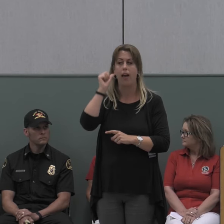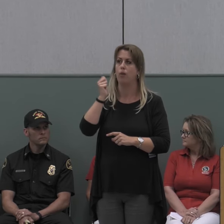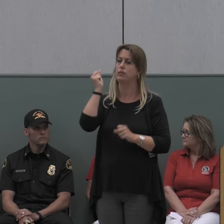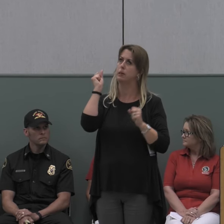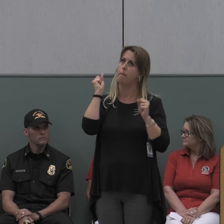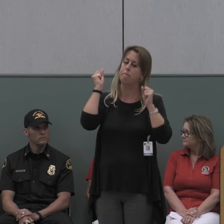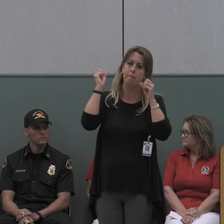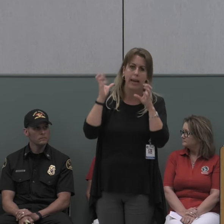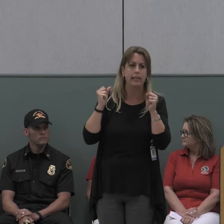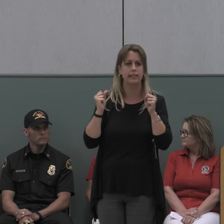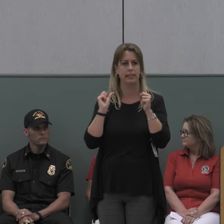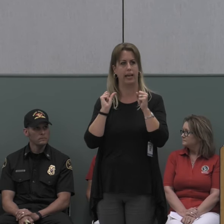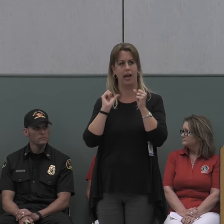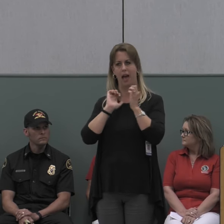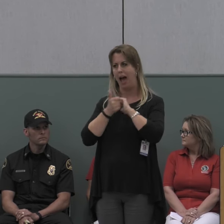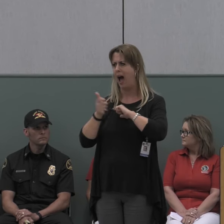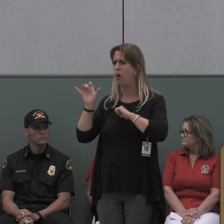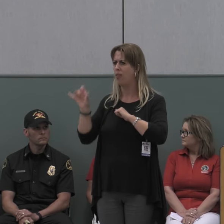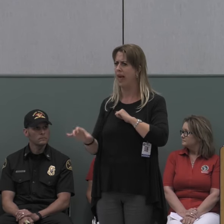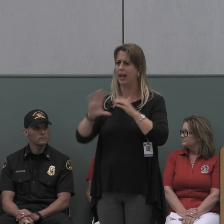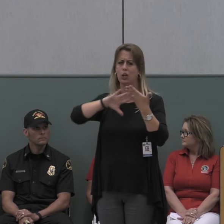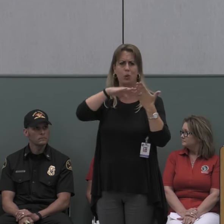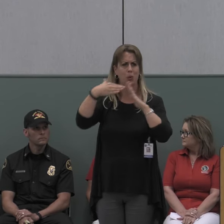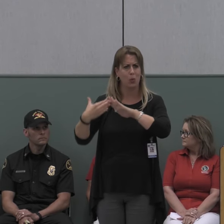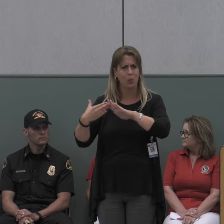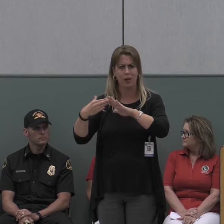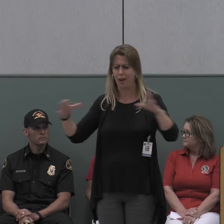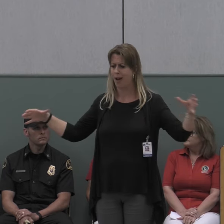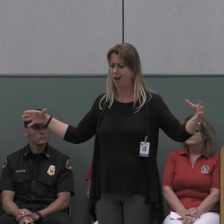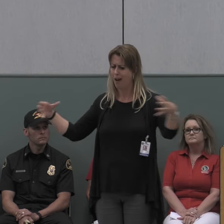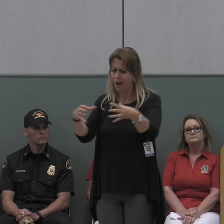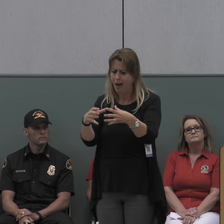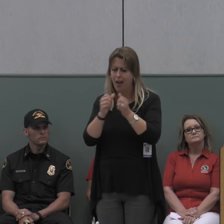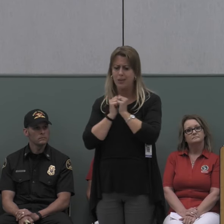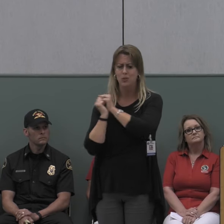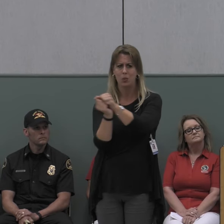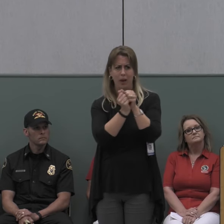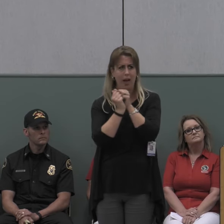it was amazing how that community had come together, how I saw people helping each other.